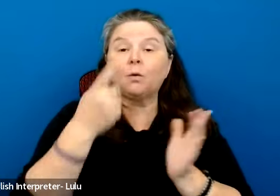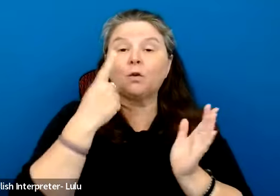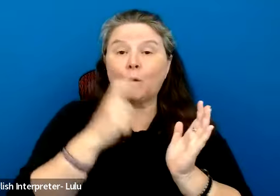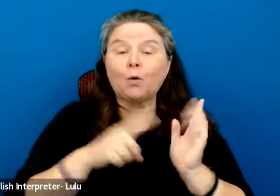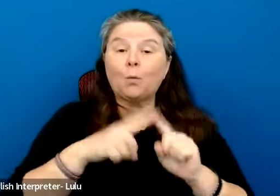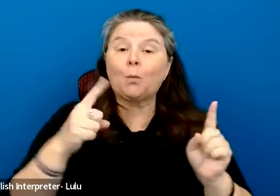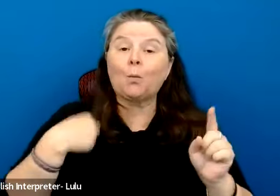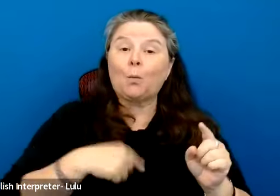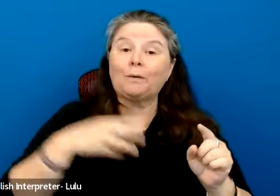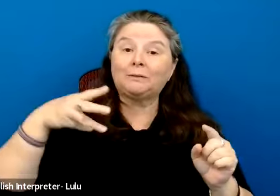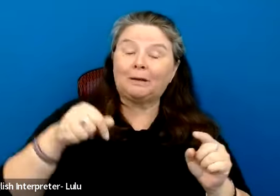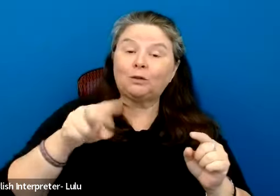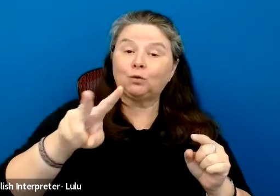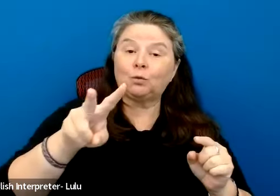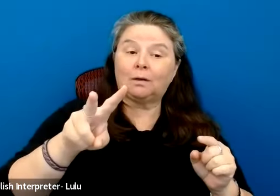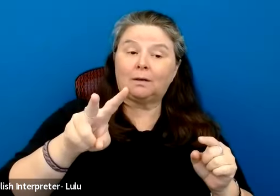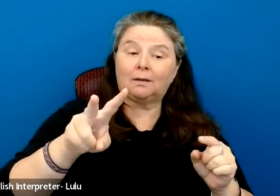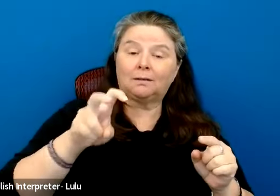spent